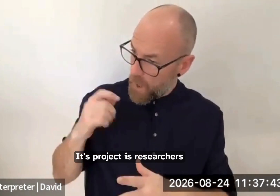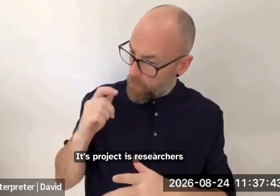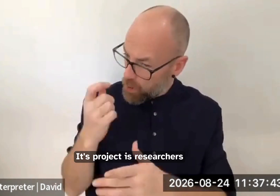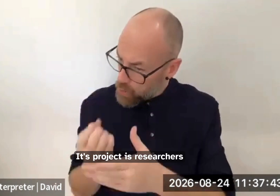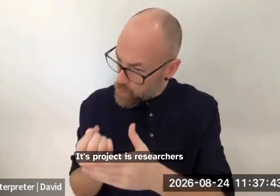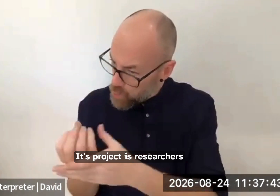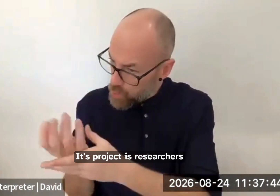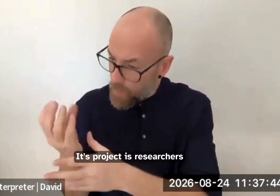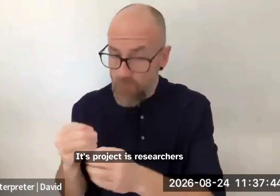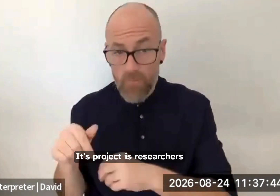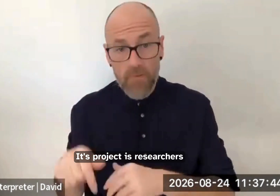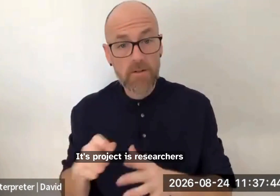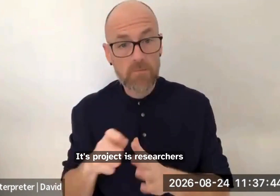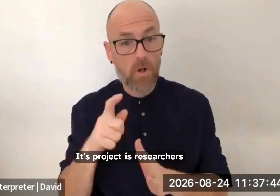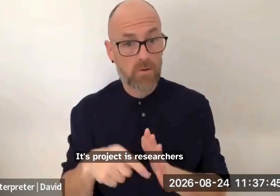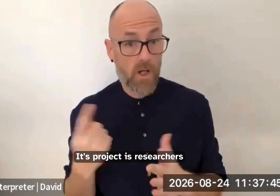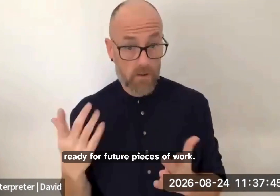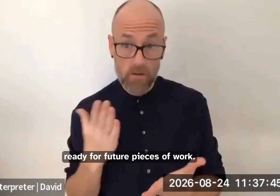project is